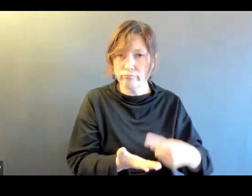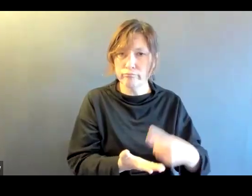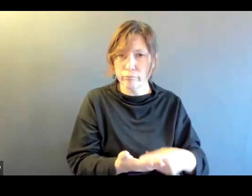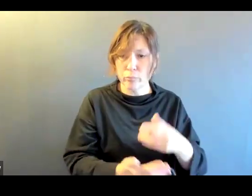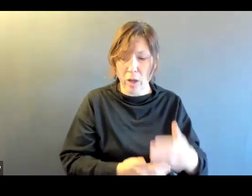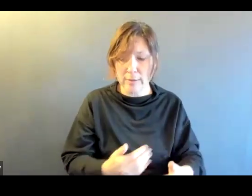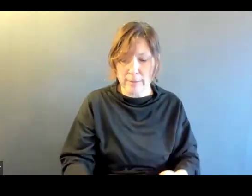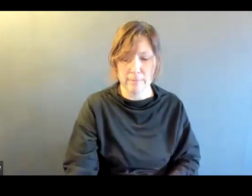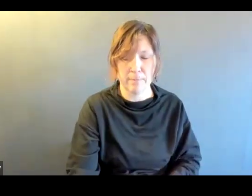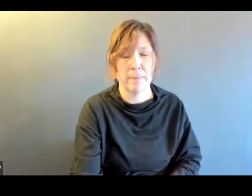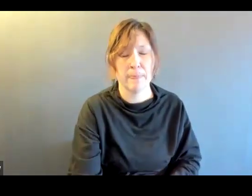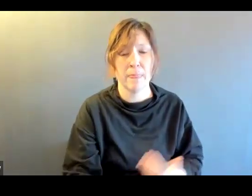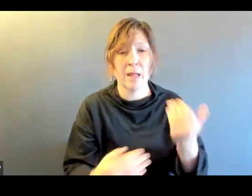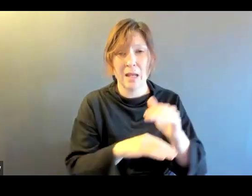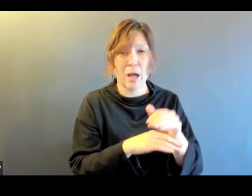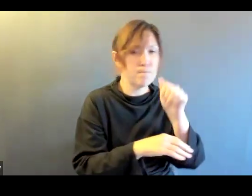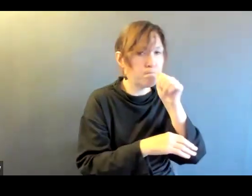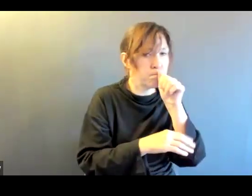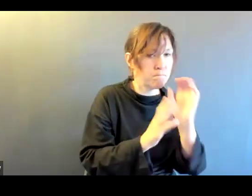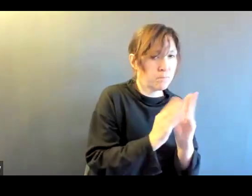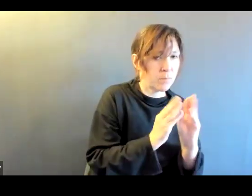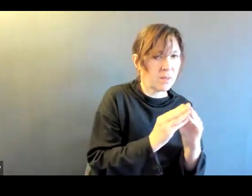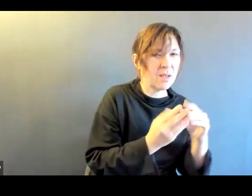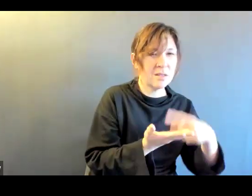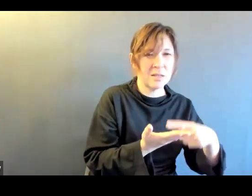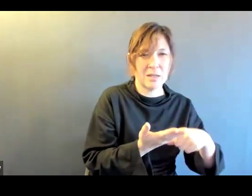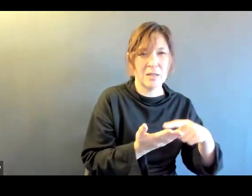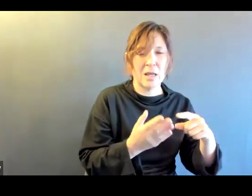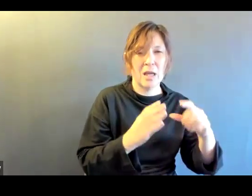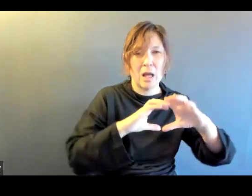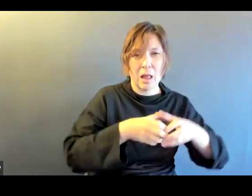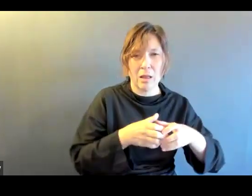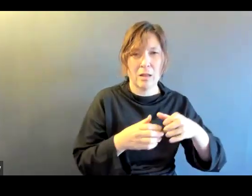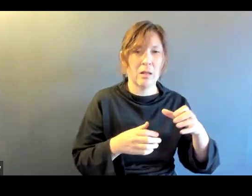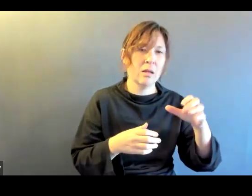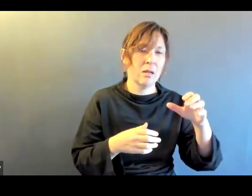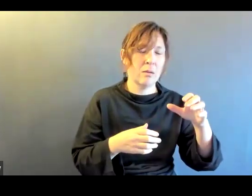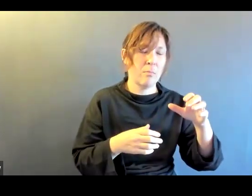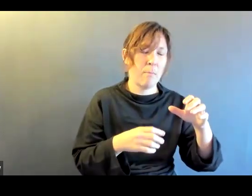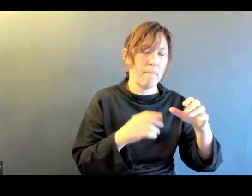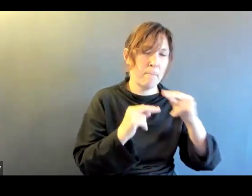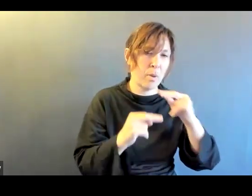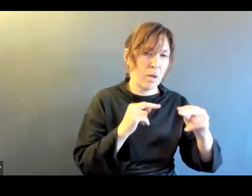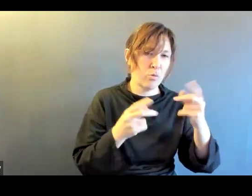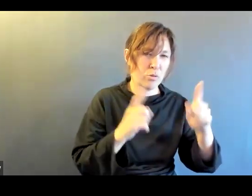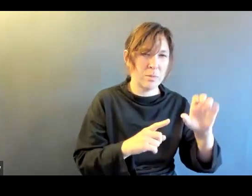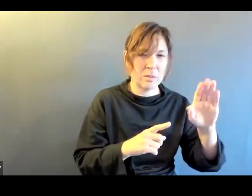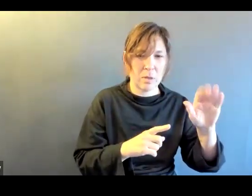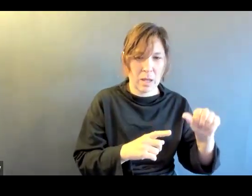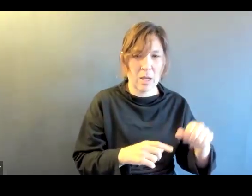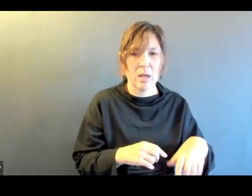Earlier tonight, in executive session, we discussed the CBA between the committee and BASIS, which became effective September